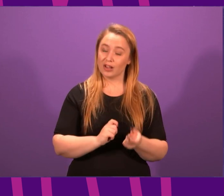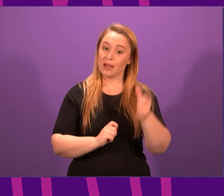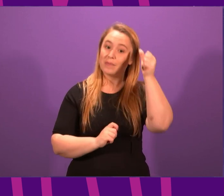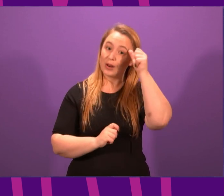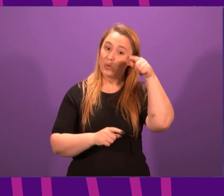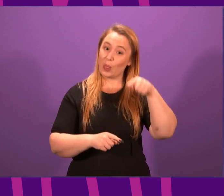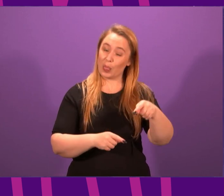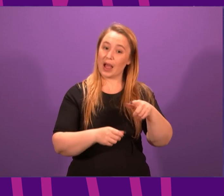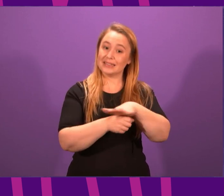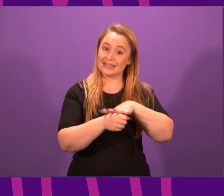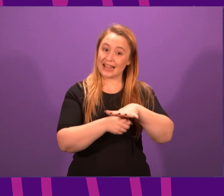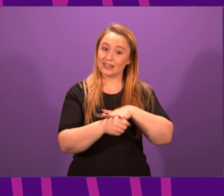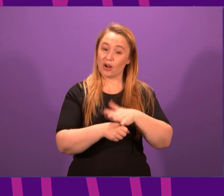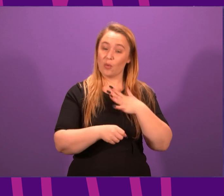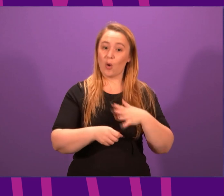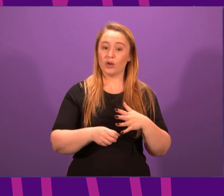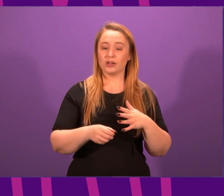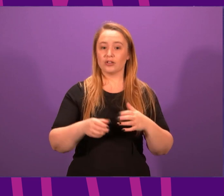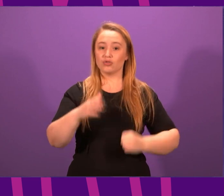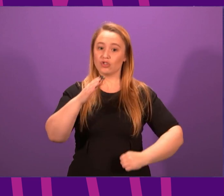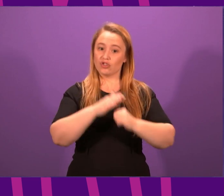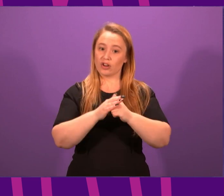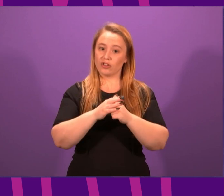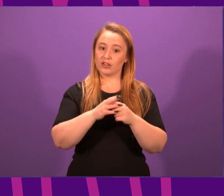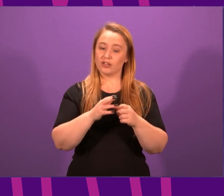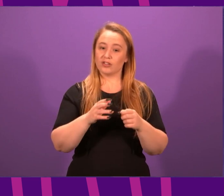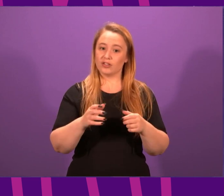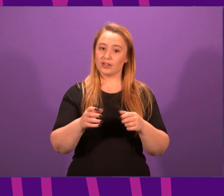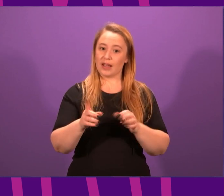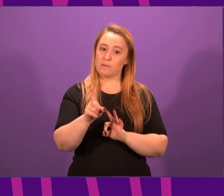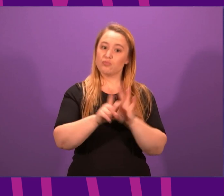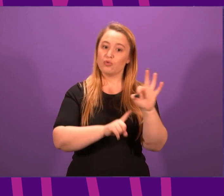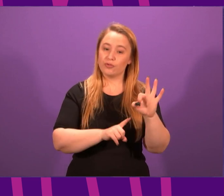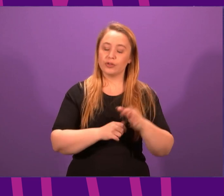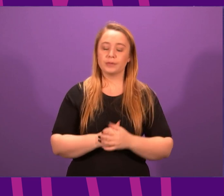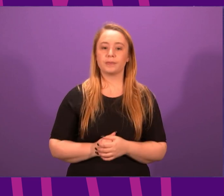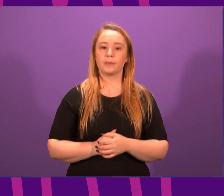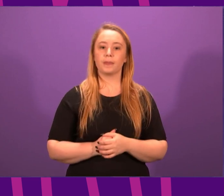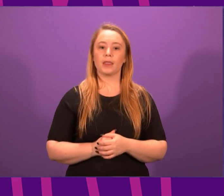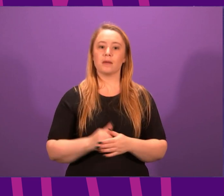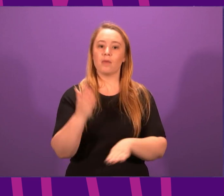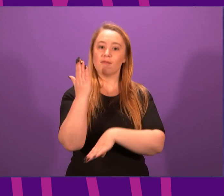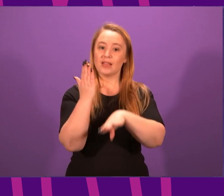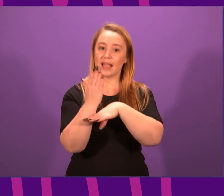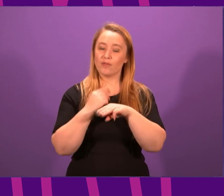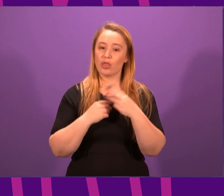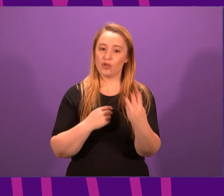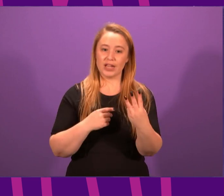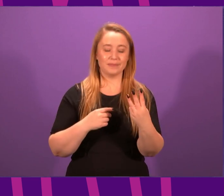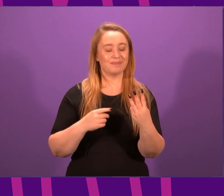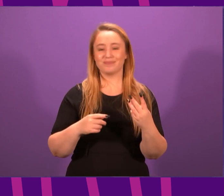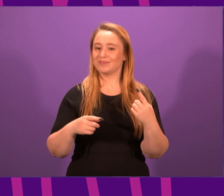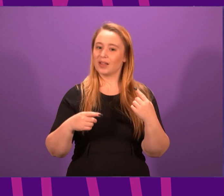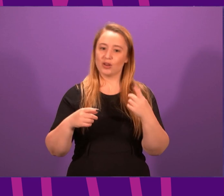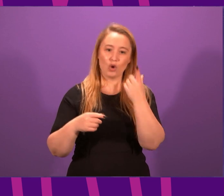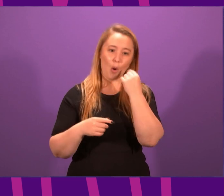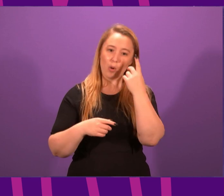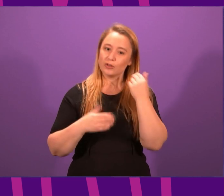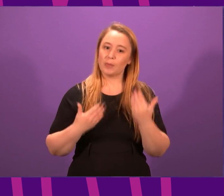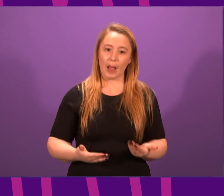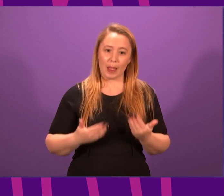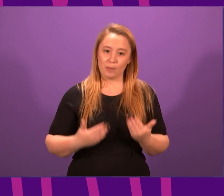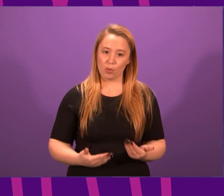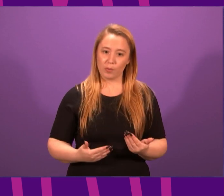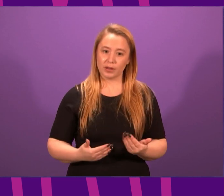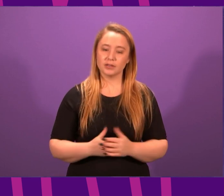see fewer restrictions, especially at level three. I'll explain why we don't consider that possible at this stage, but I want to be clear that we